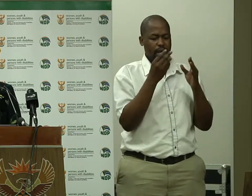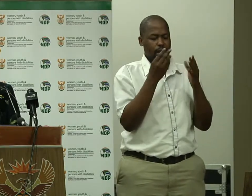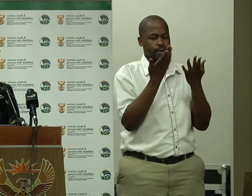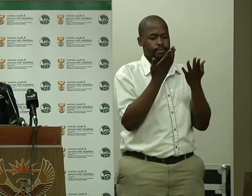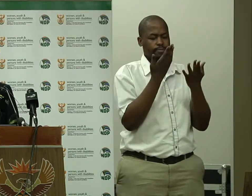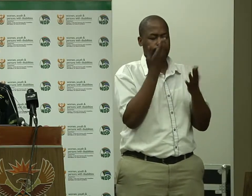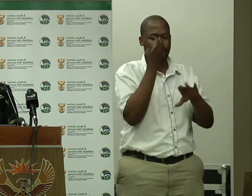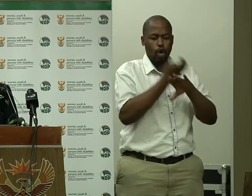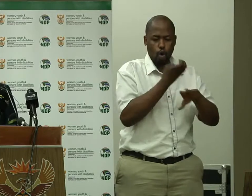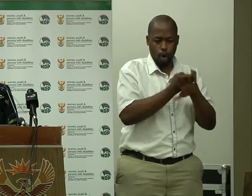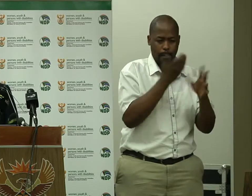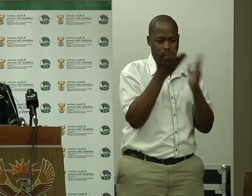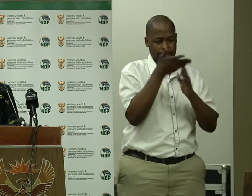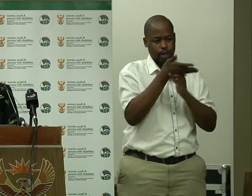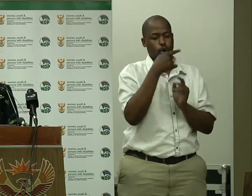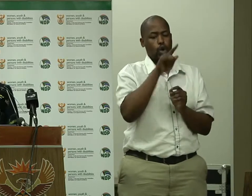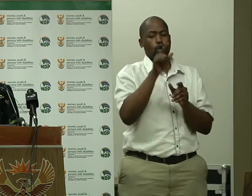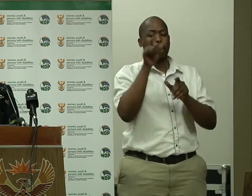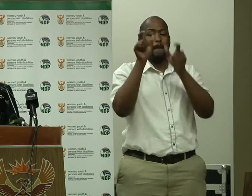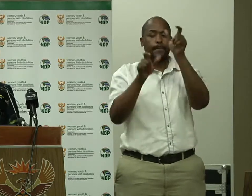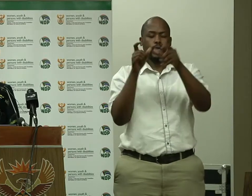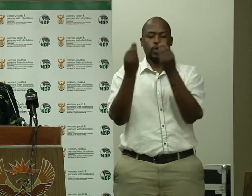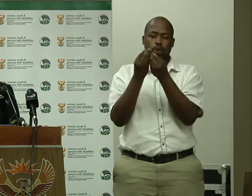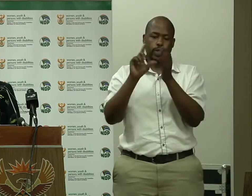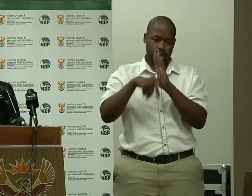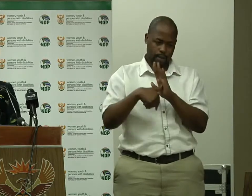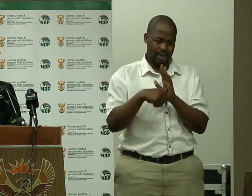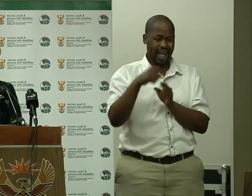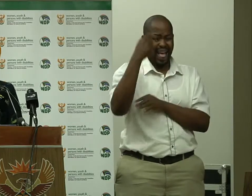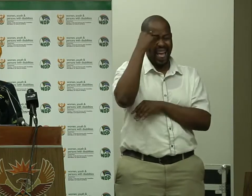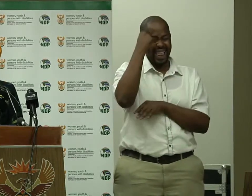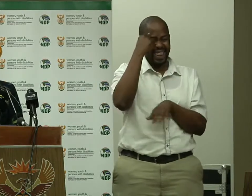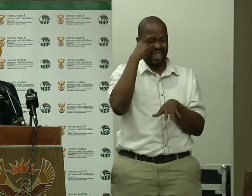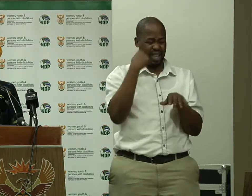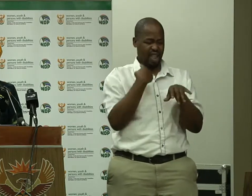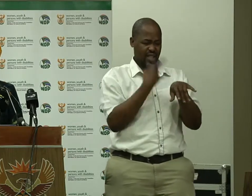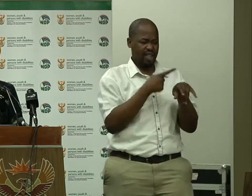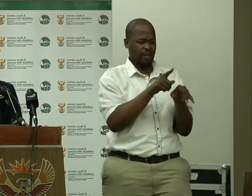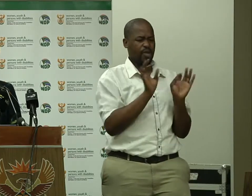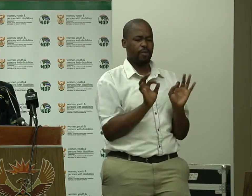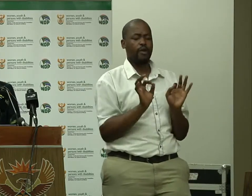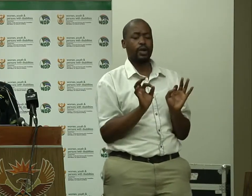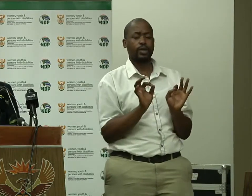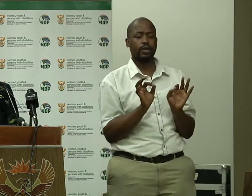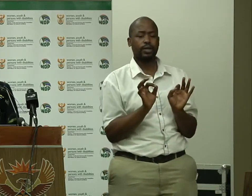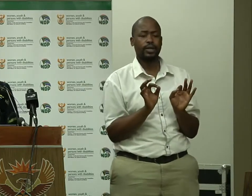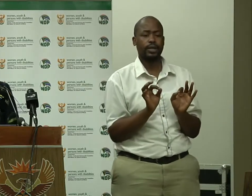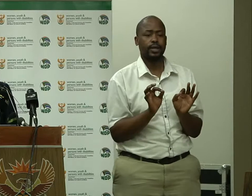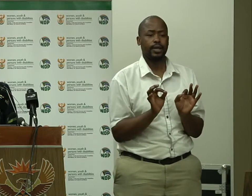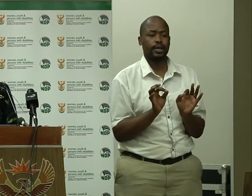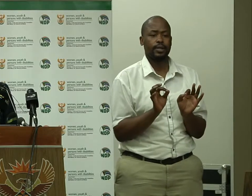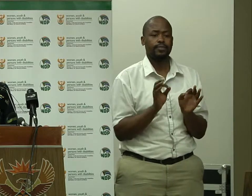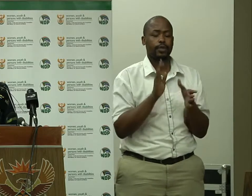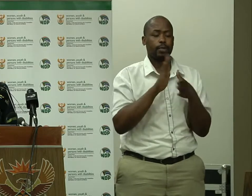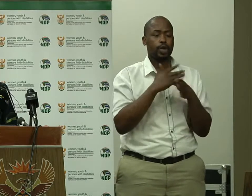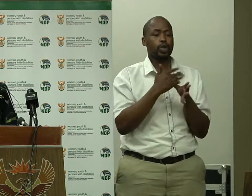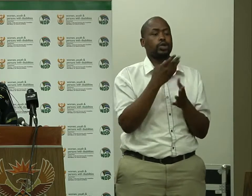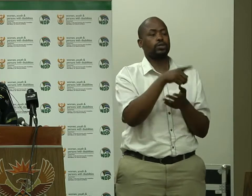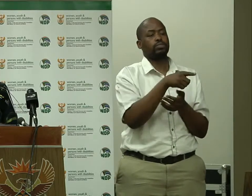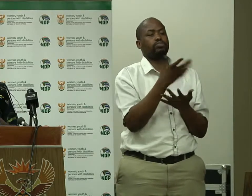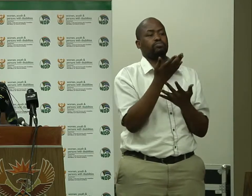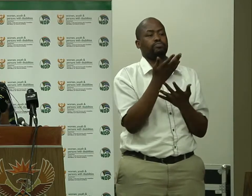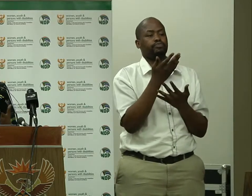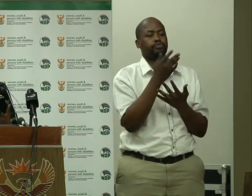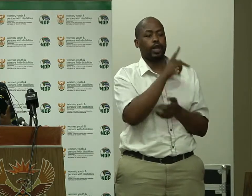all persons with disability. I think the timing is perfect because the President